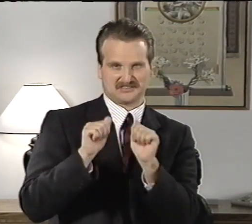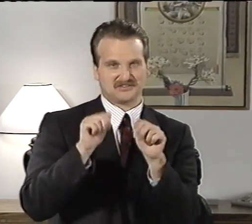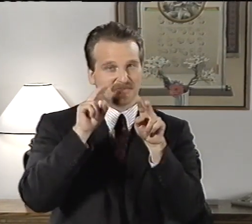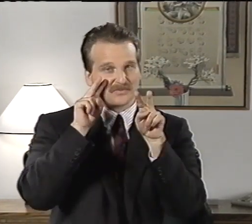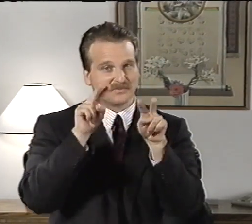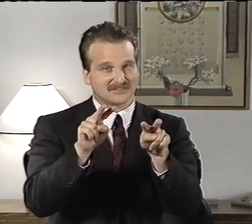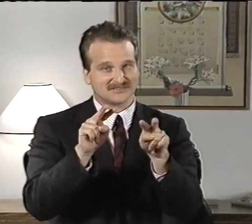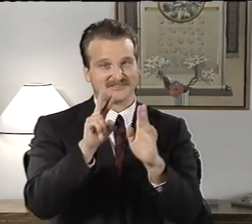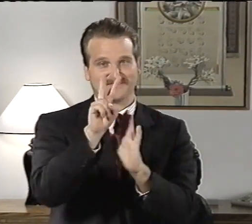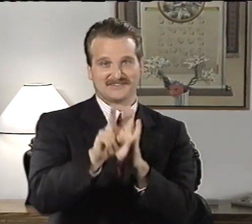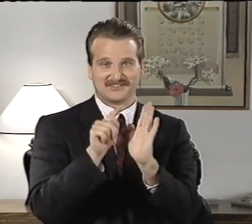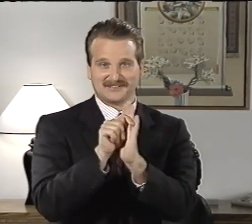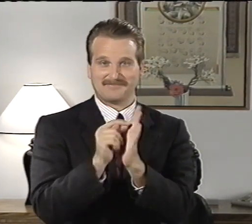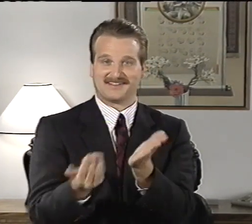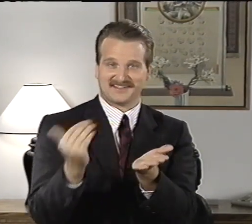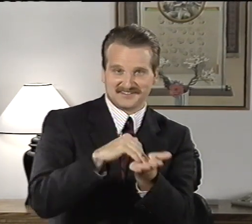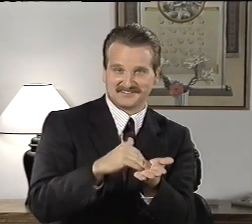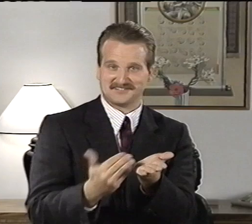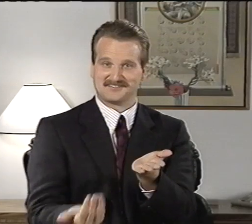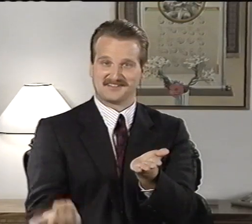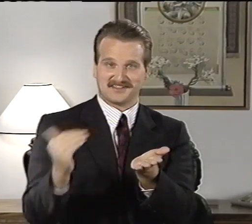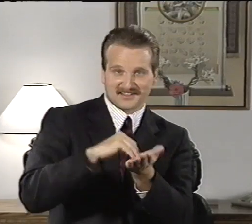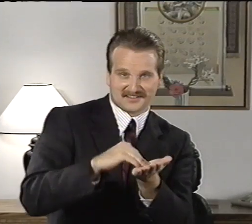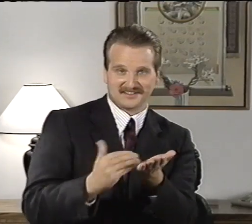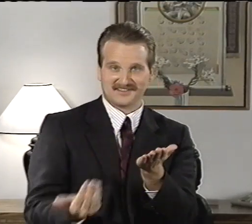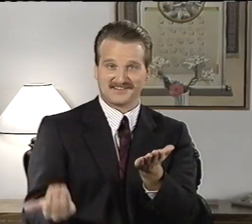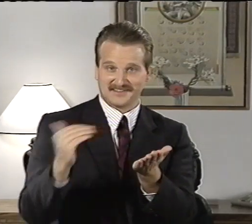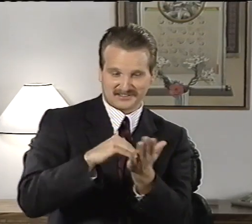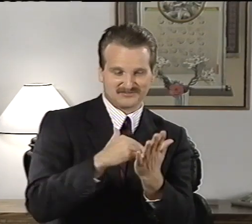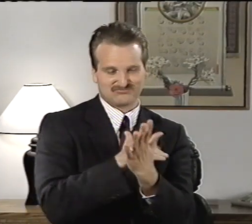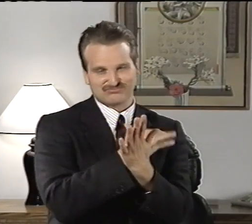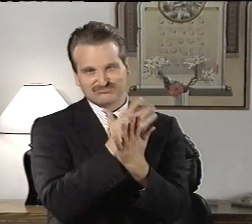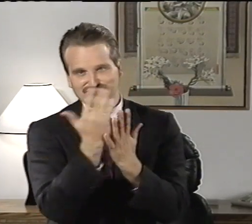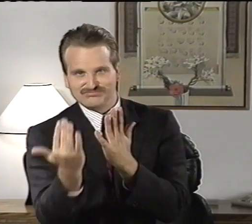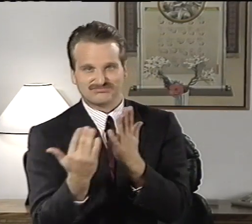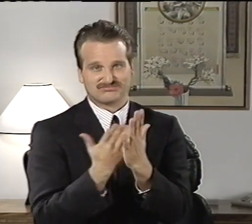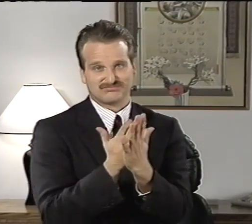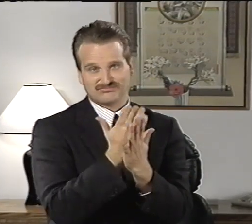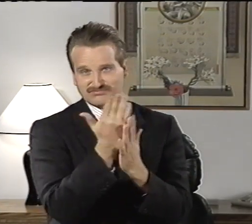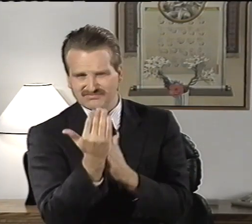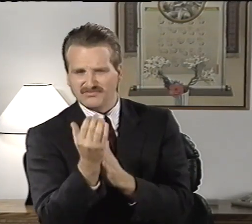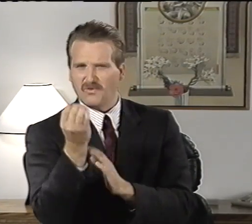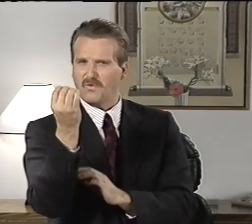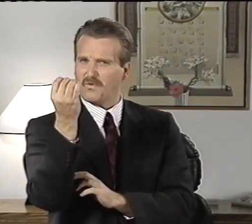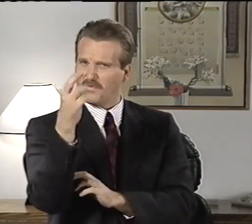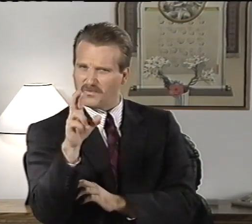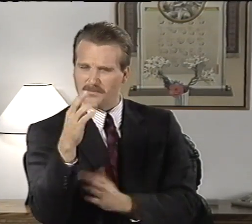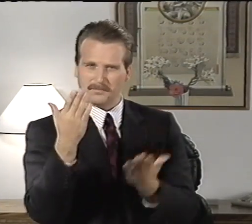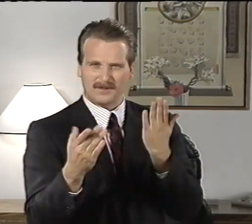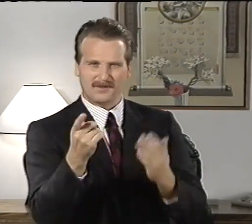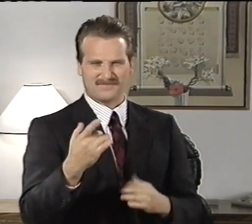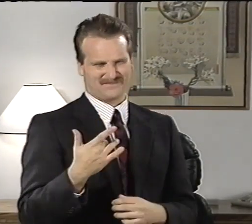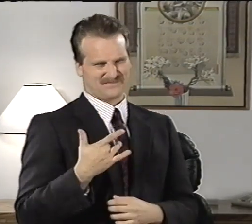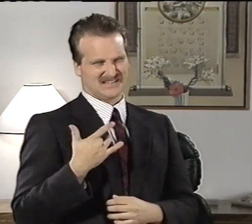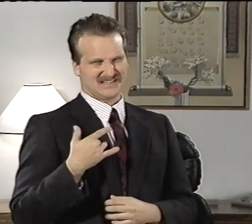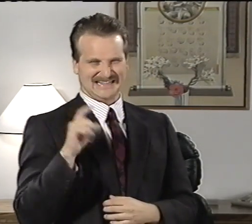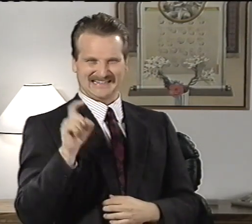You can practice by reviewing this video over and over again, or perhaps, if you feel that you need more attention